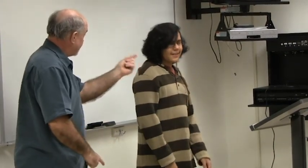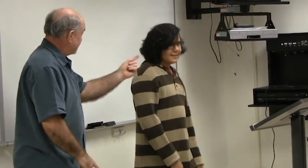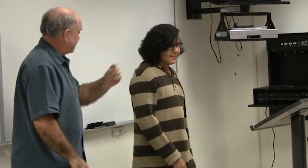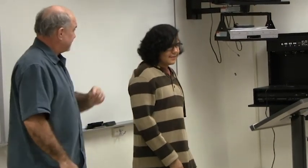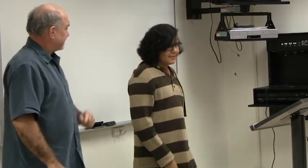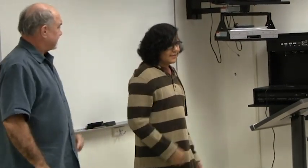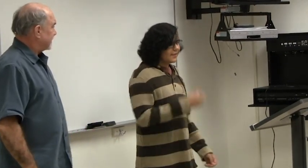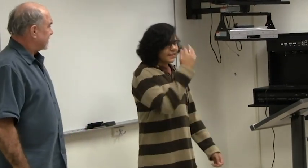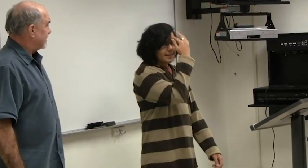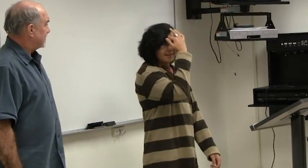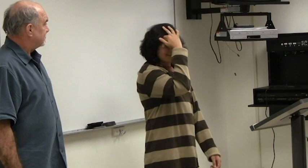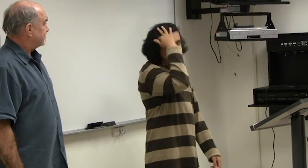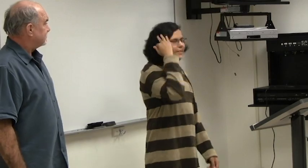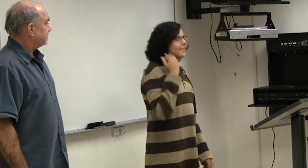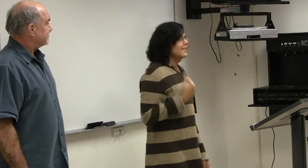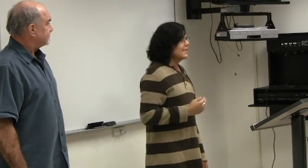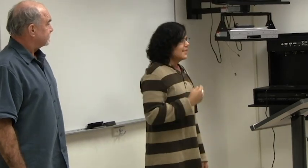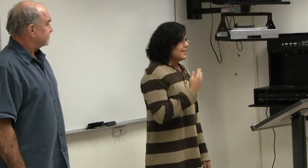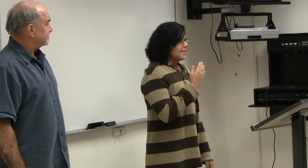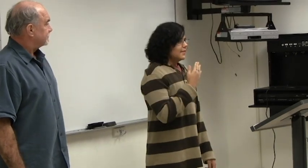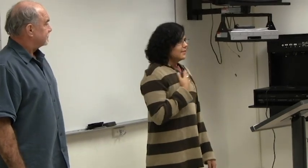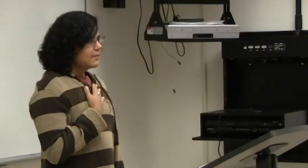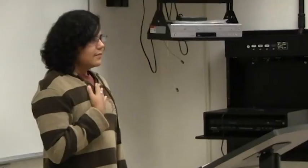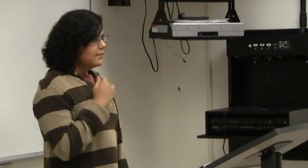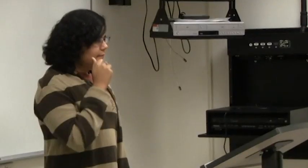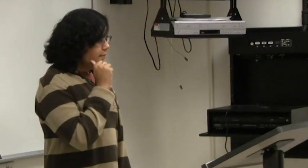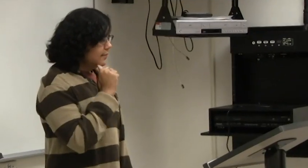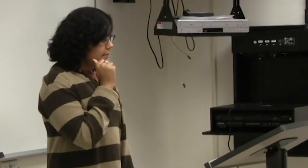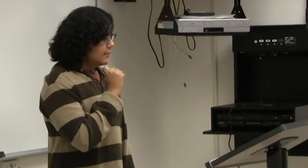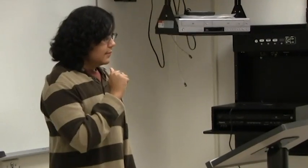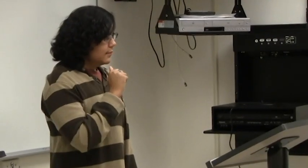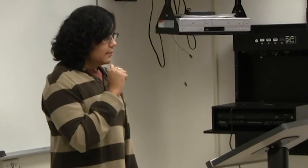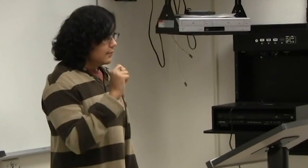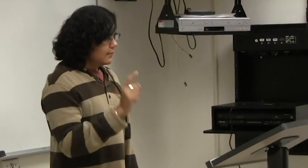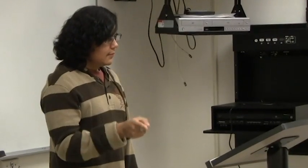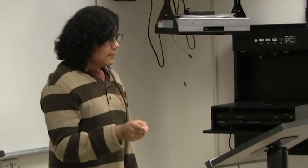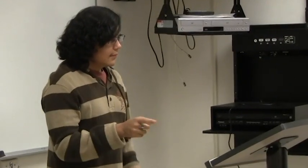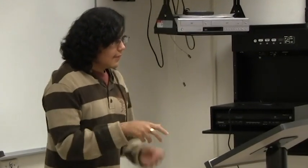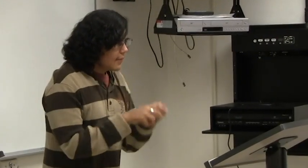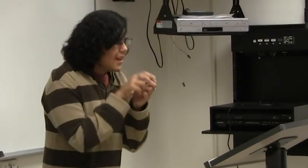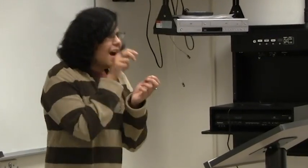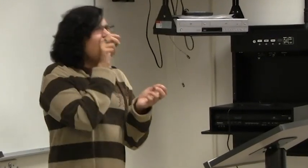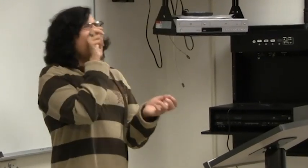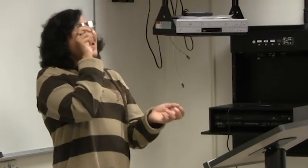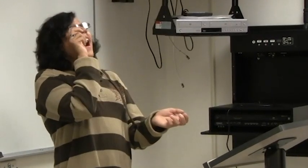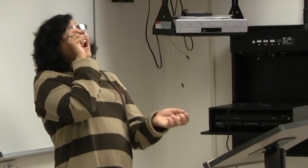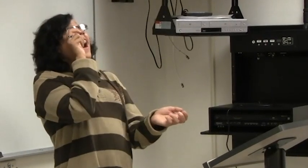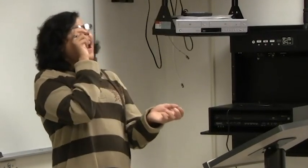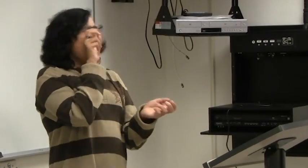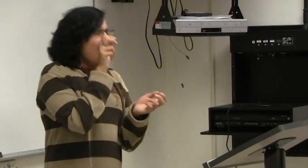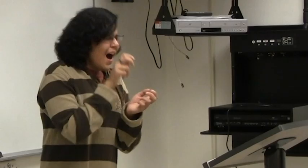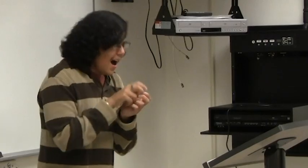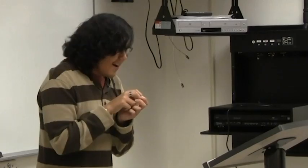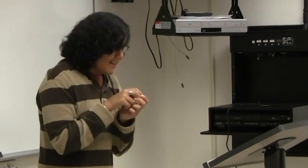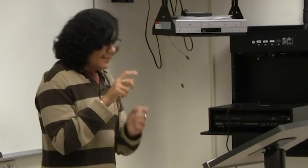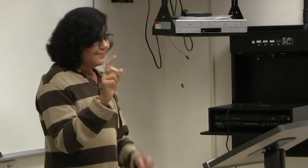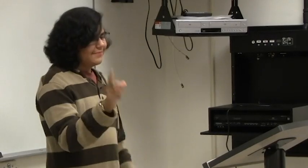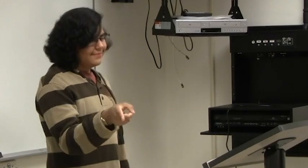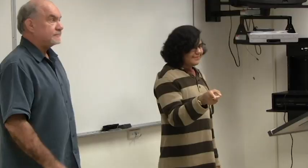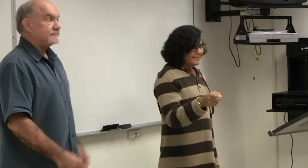like they're deaf. So partly is because I want to try and communicate with them more instead of letting them read